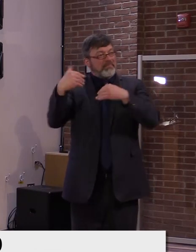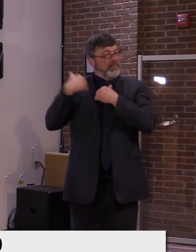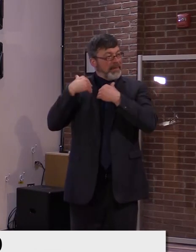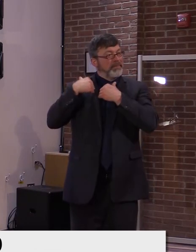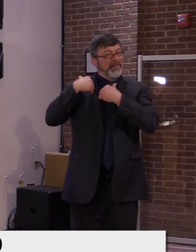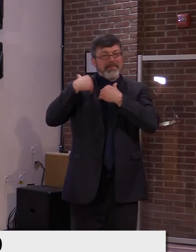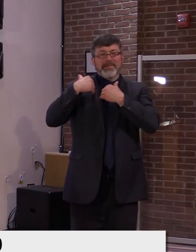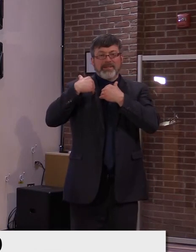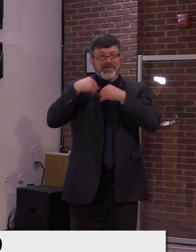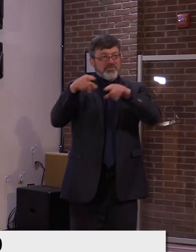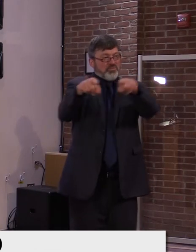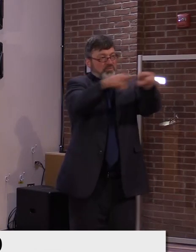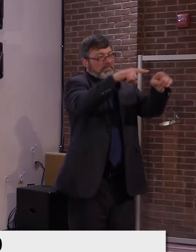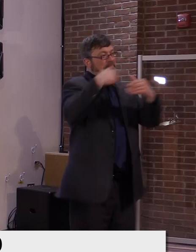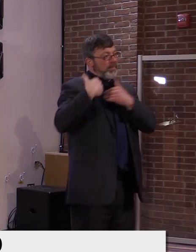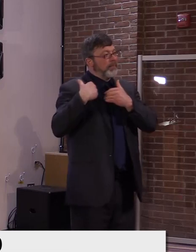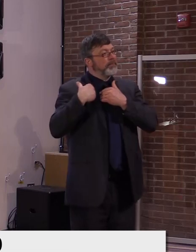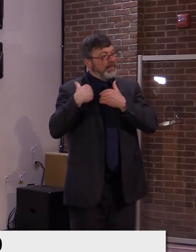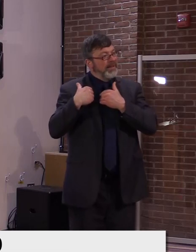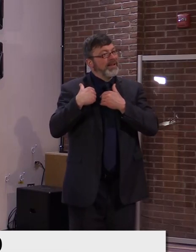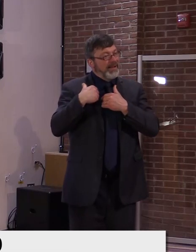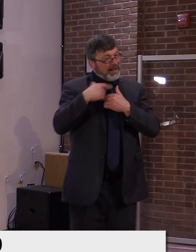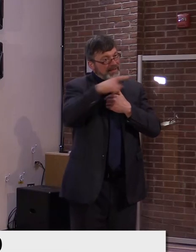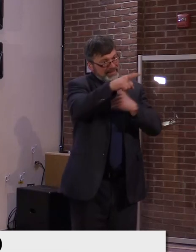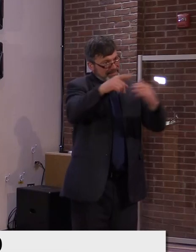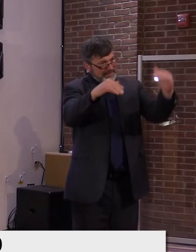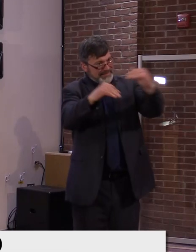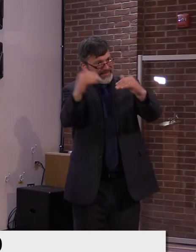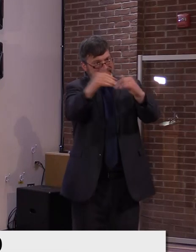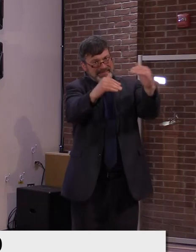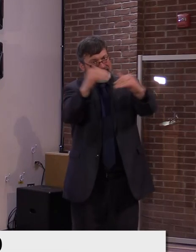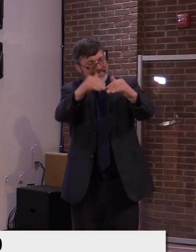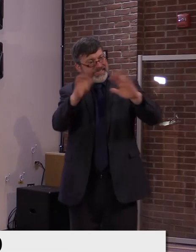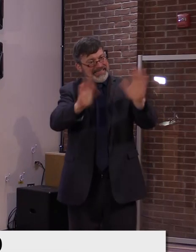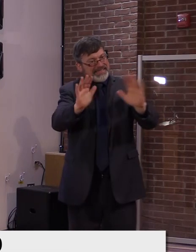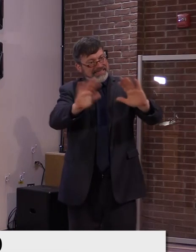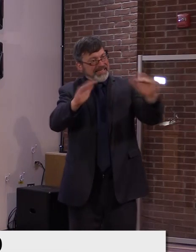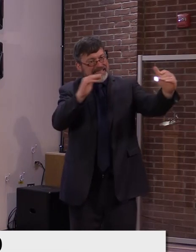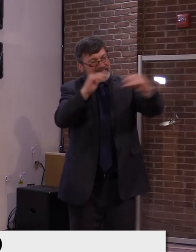for those in those communities to do the right thing.